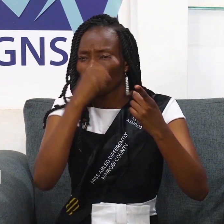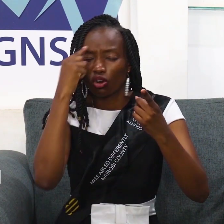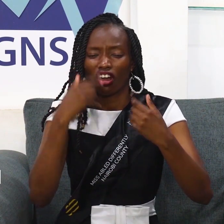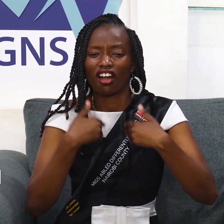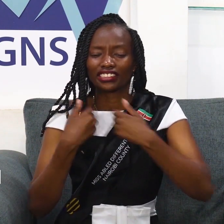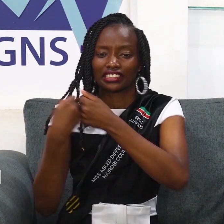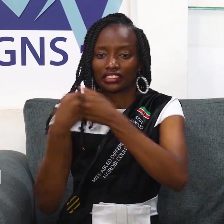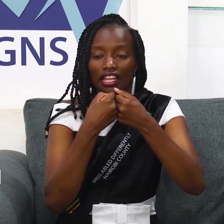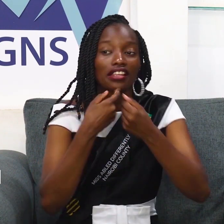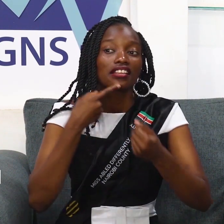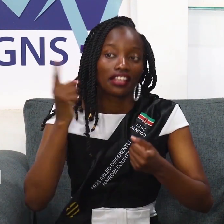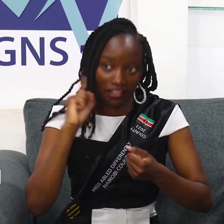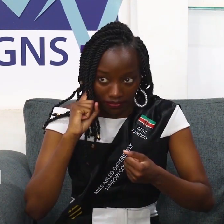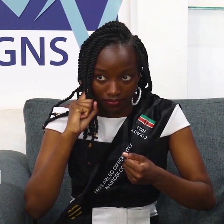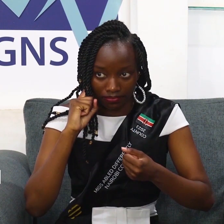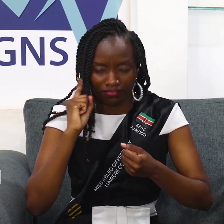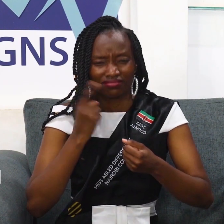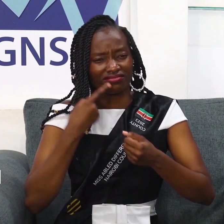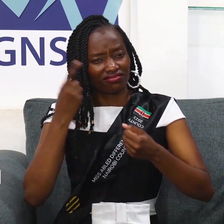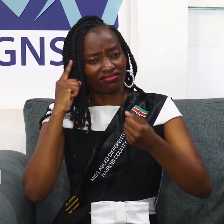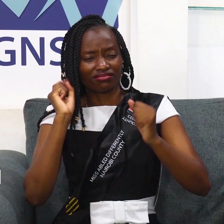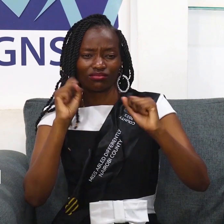I thought when I win Miss Deaf Kenya,